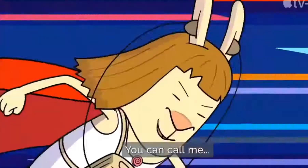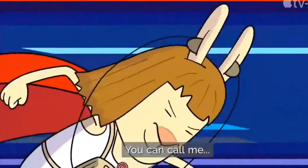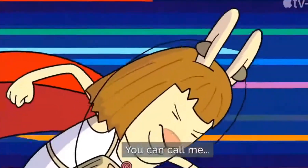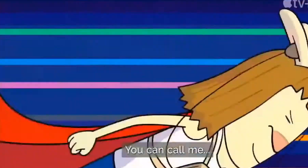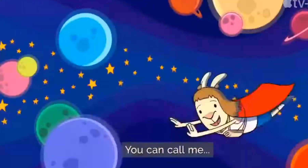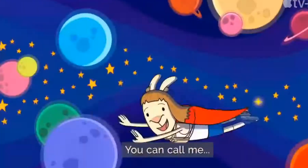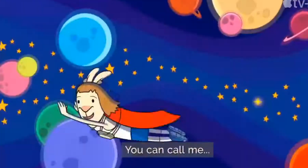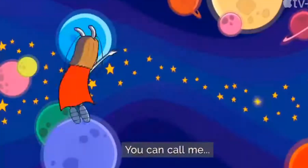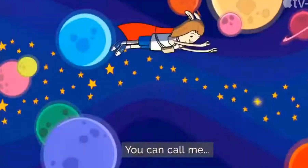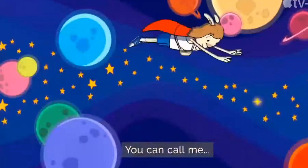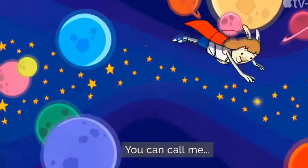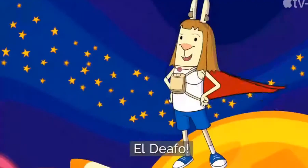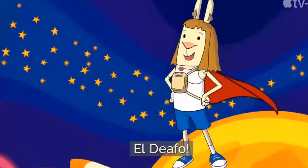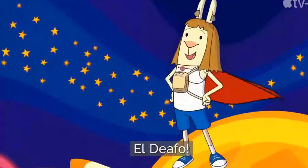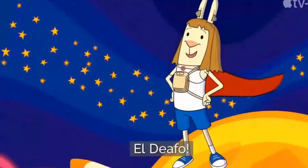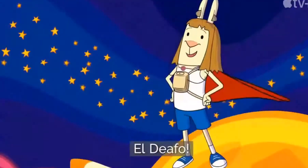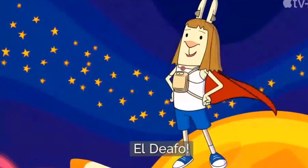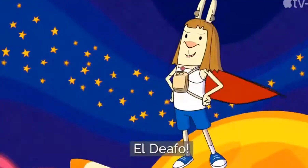You can call me